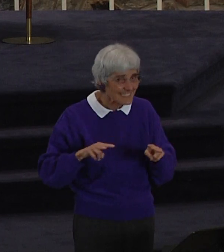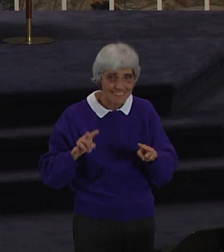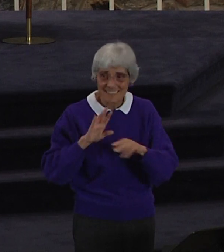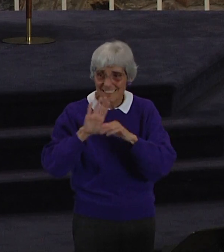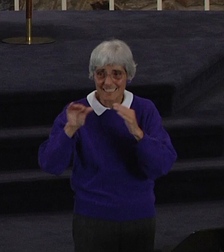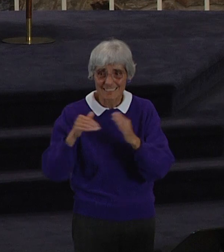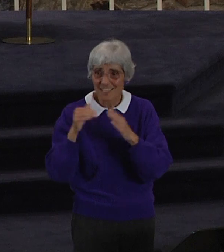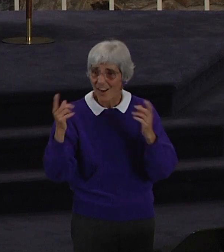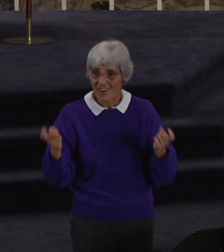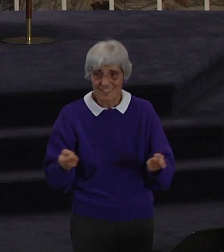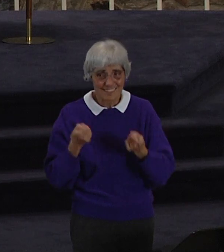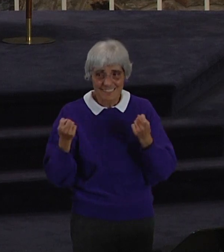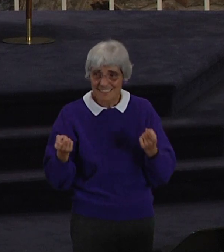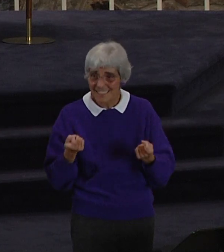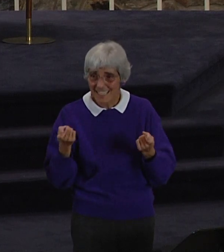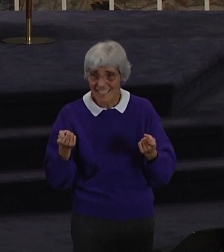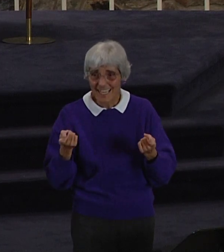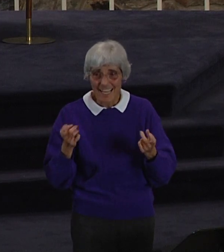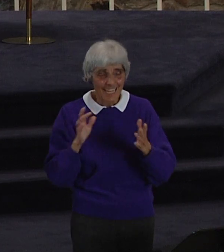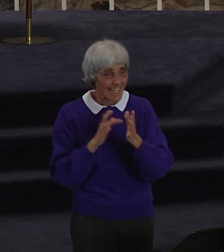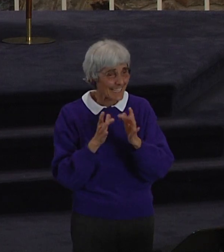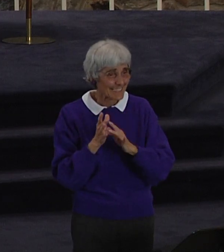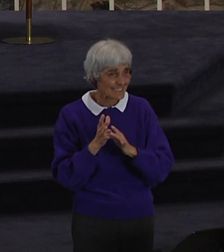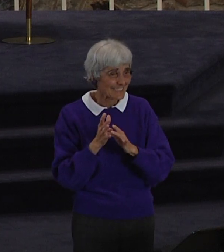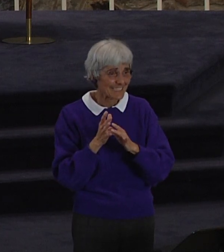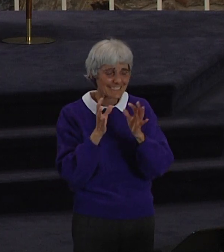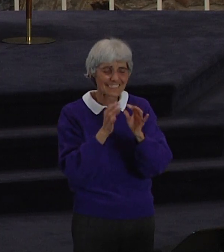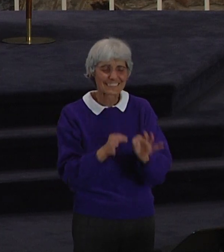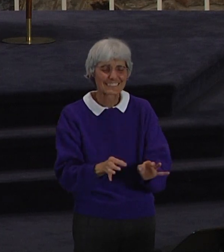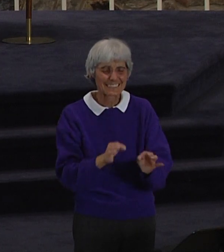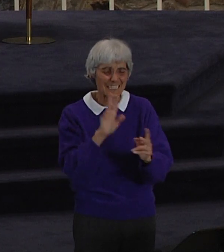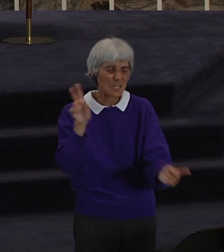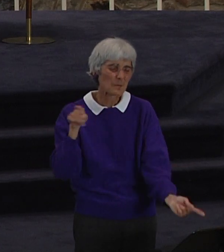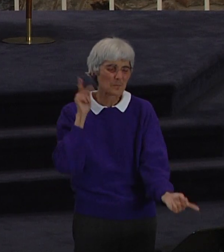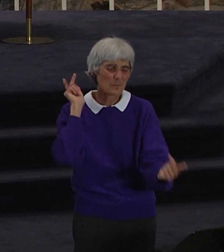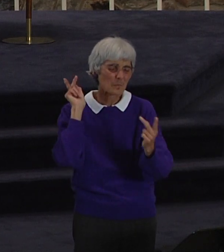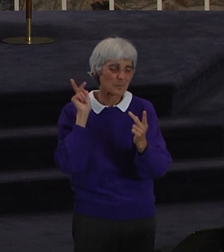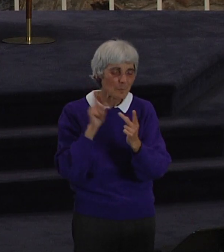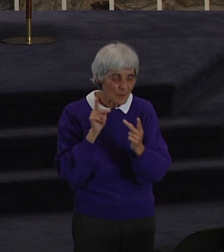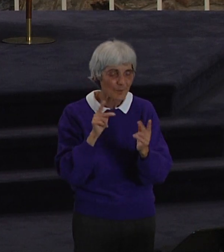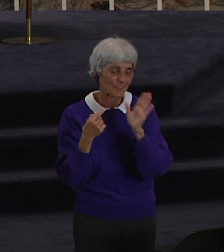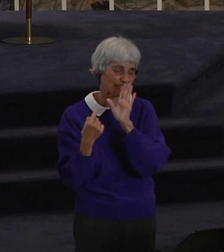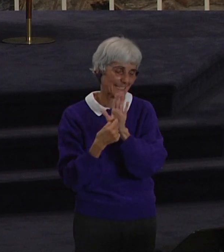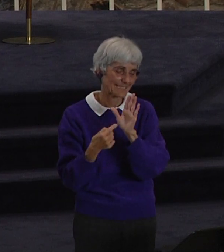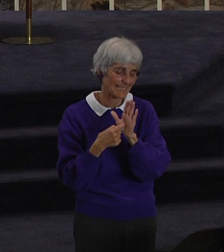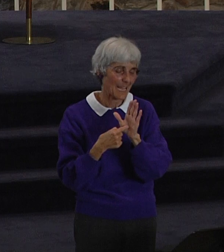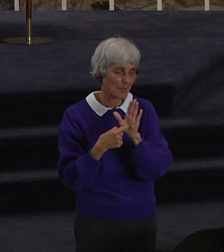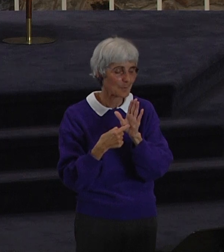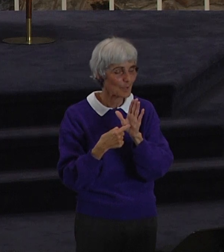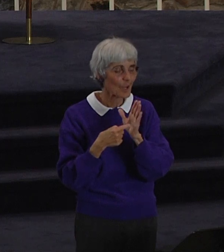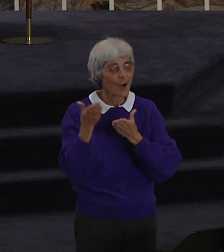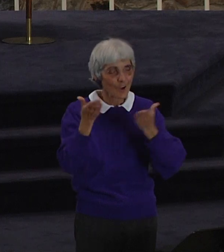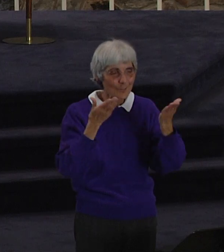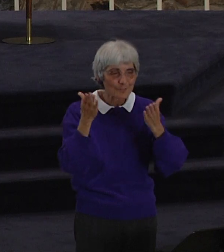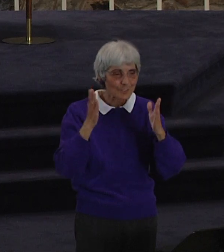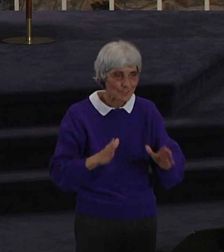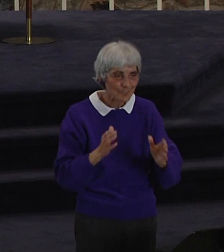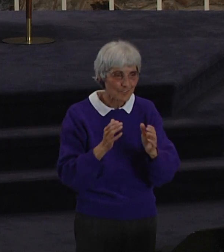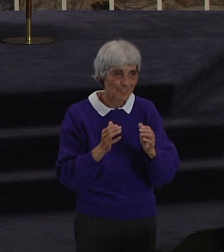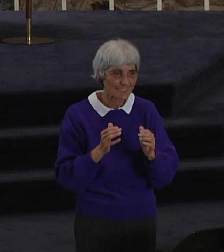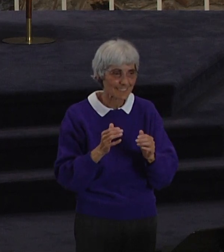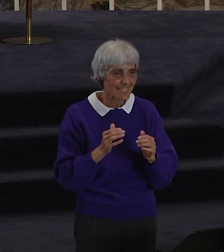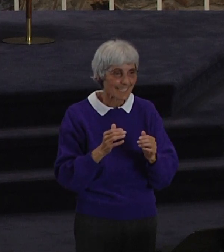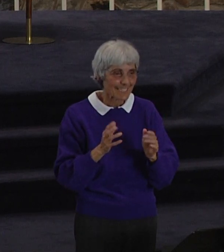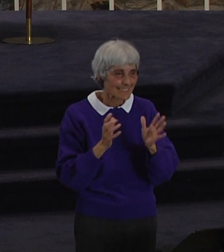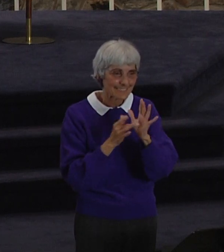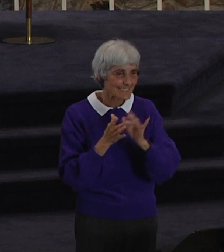and he is the ultimate example of selfless service. As he says, greater love has no one